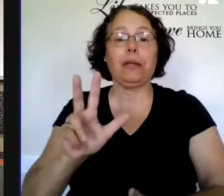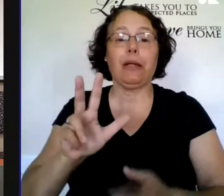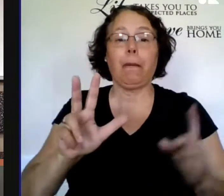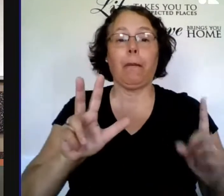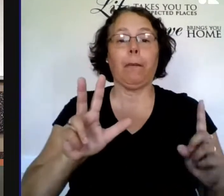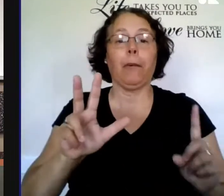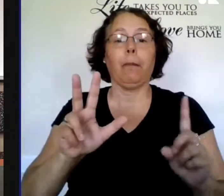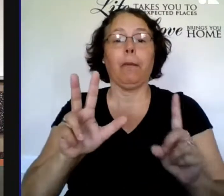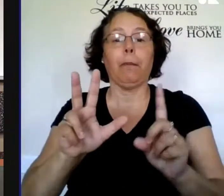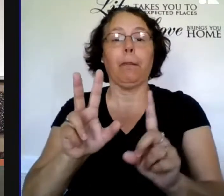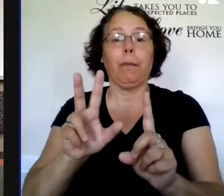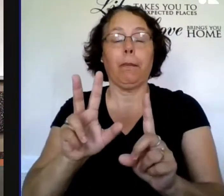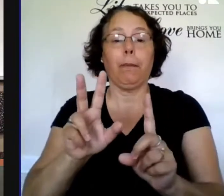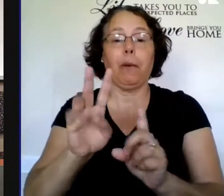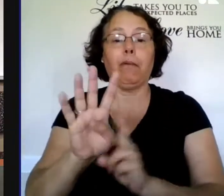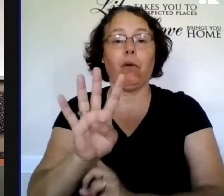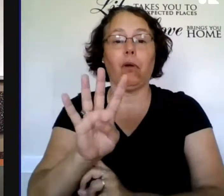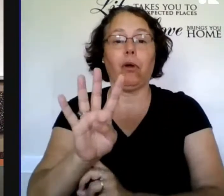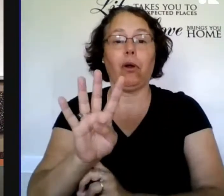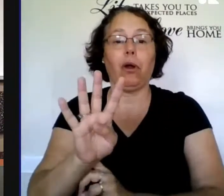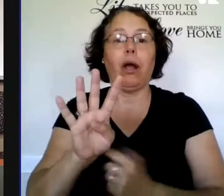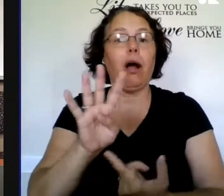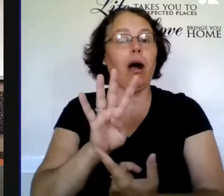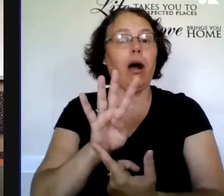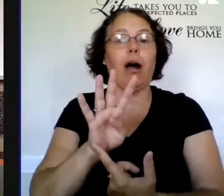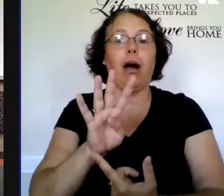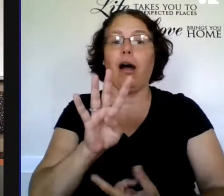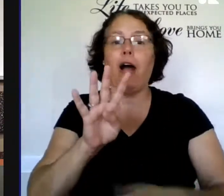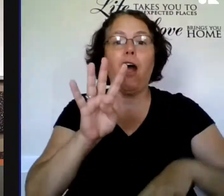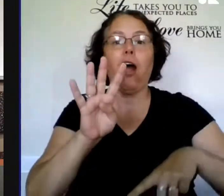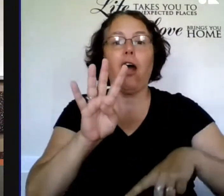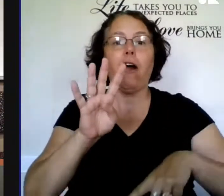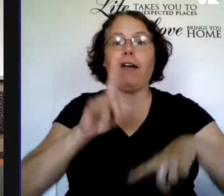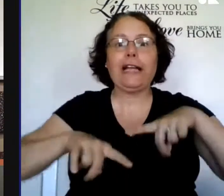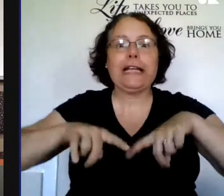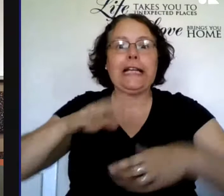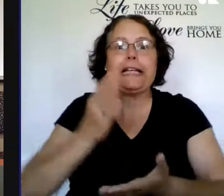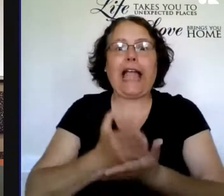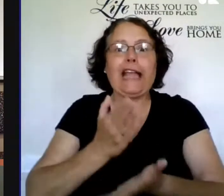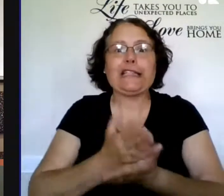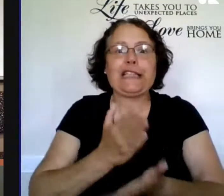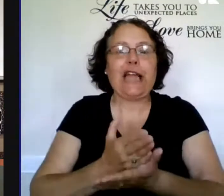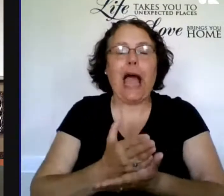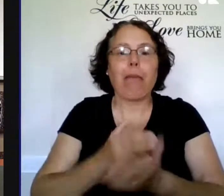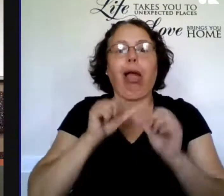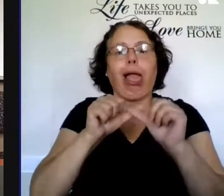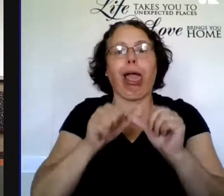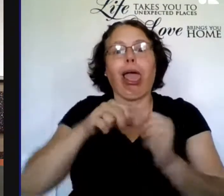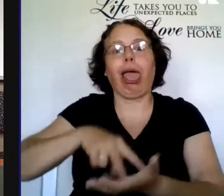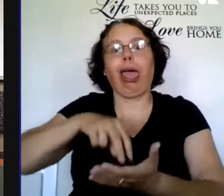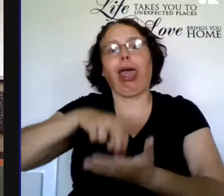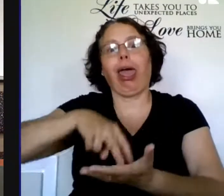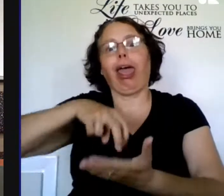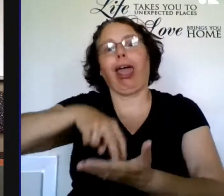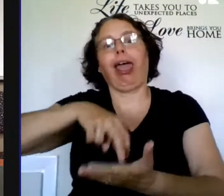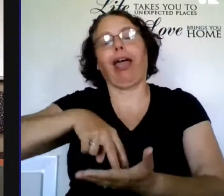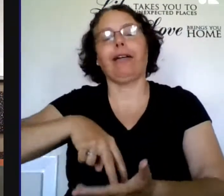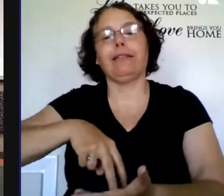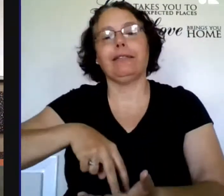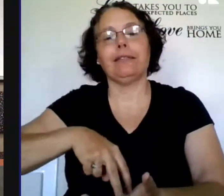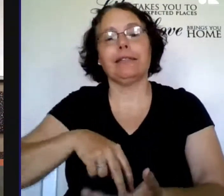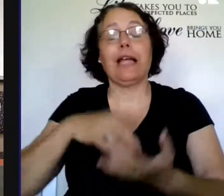one, but he can't stop. Bounce, bounce, bounce, bounce, bounce. Now